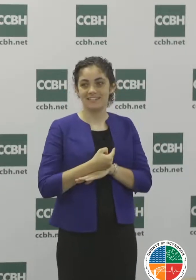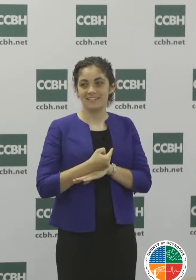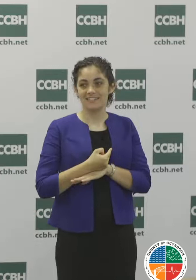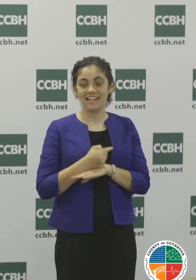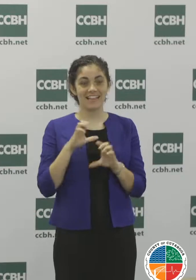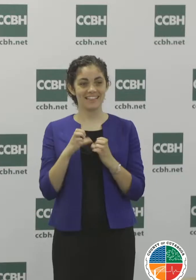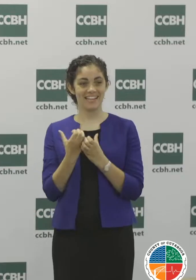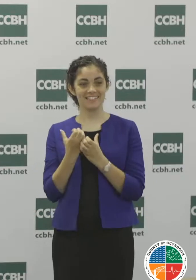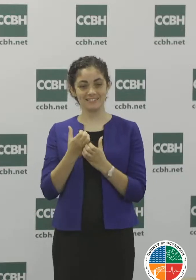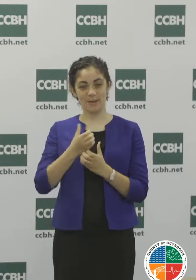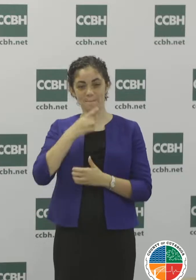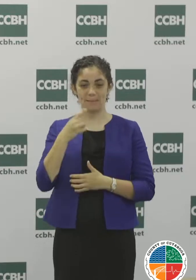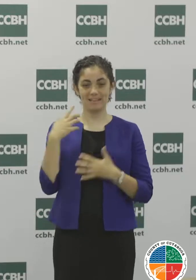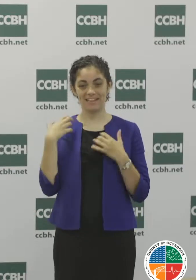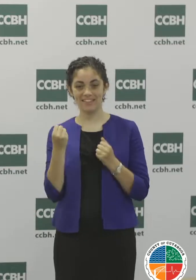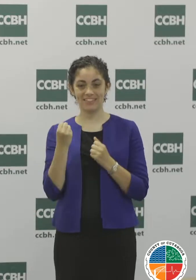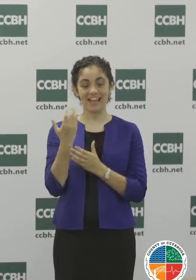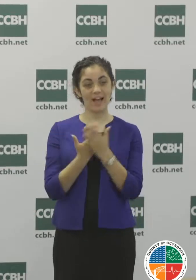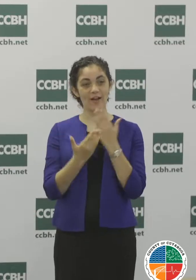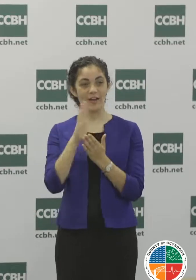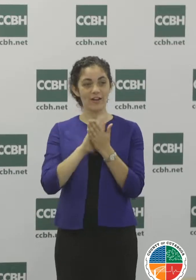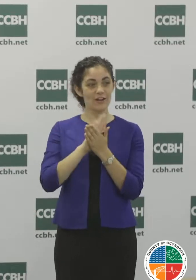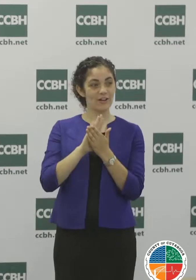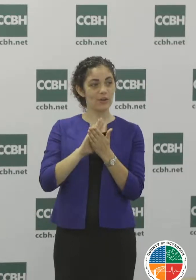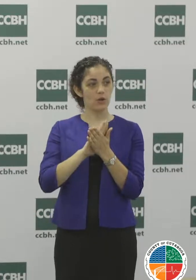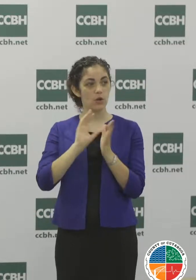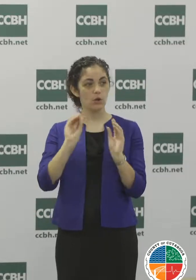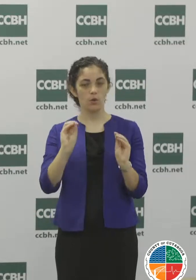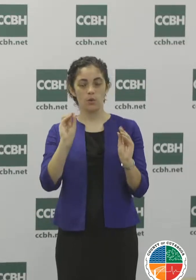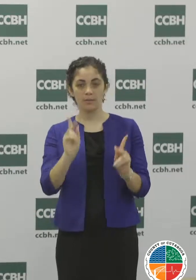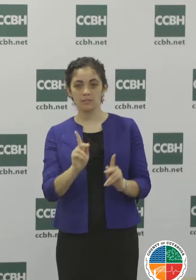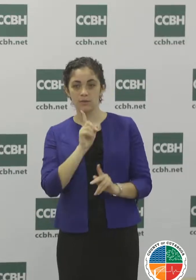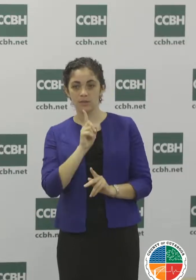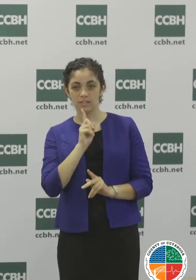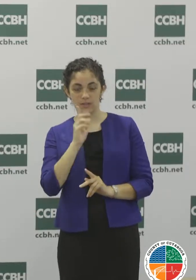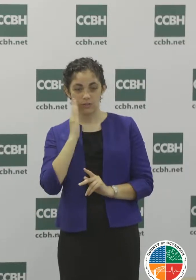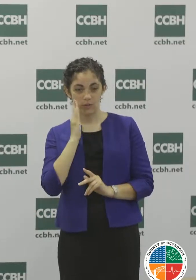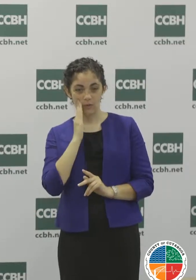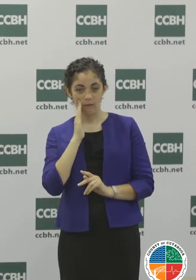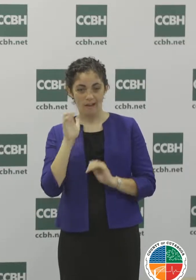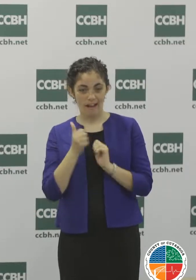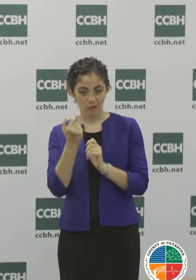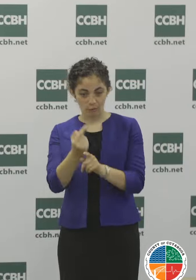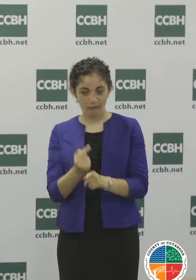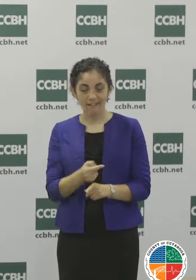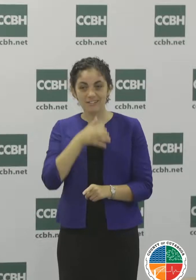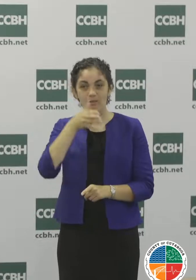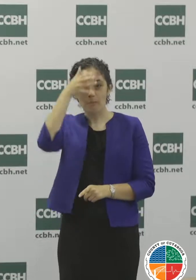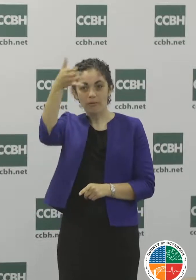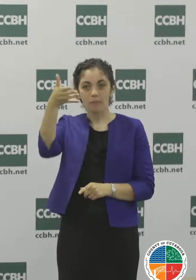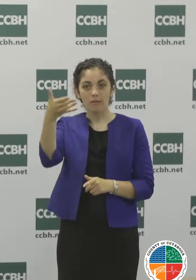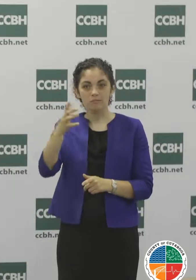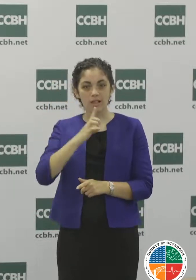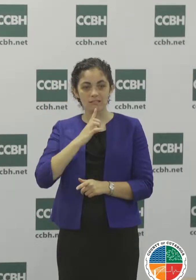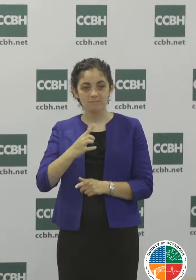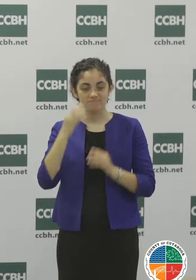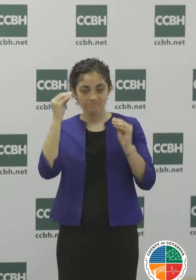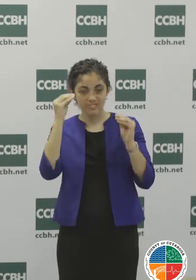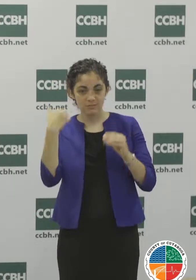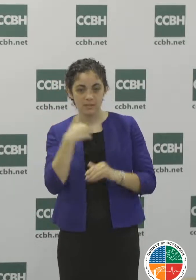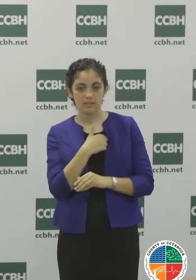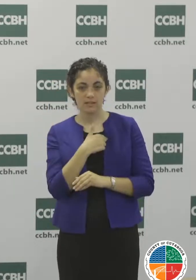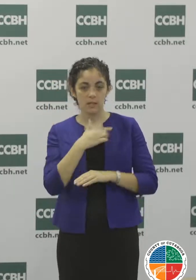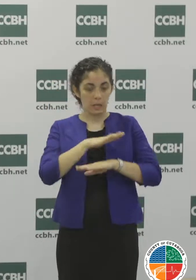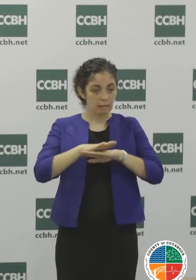in class in public health, we talk about washing your hands, and nobody realized how right our grandparents were about that. We talk about